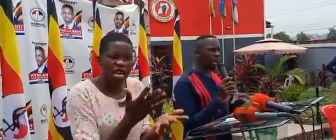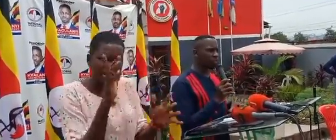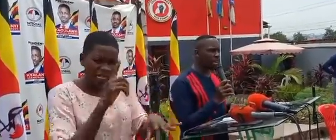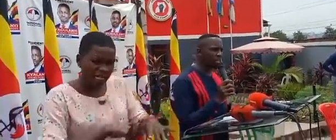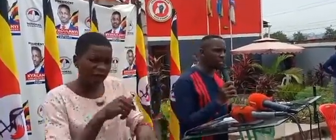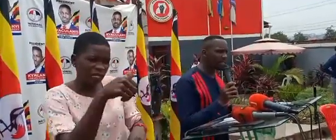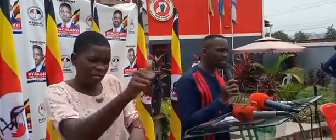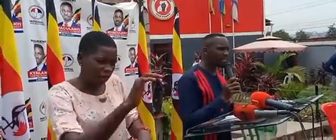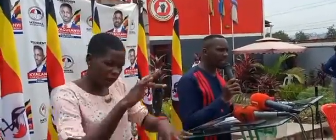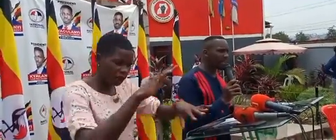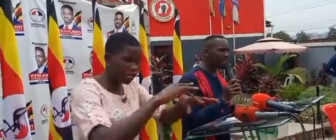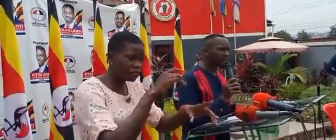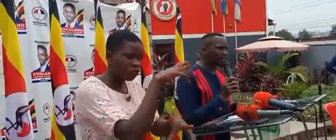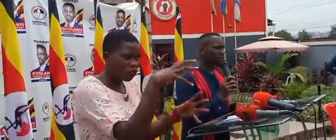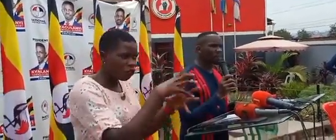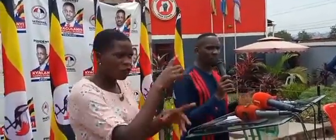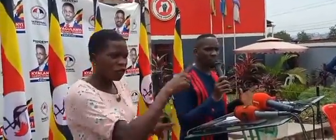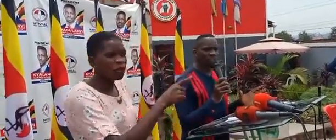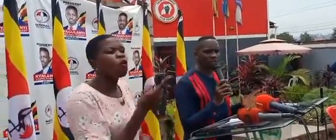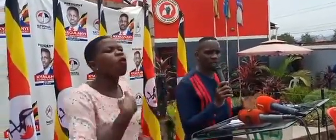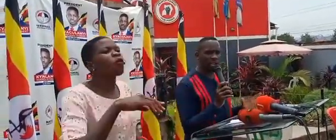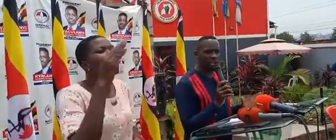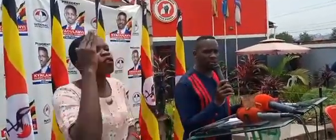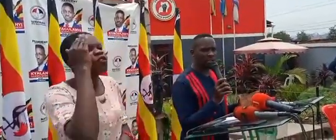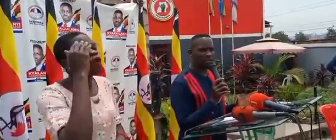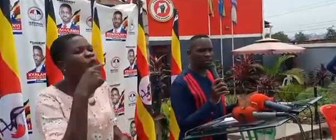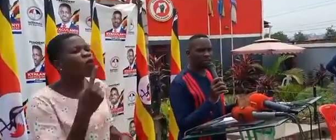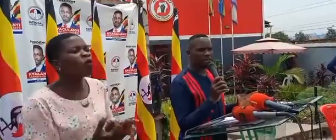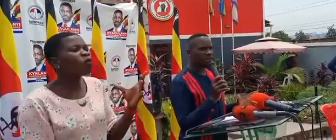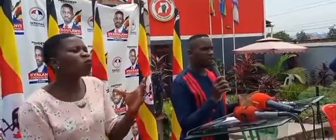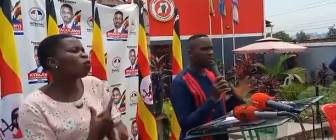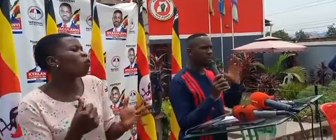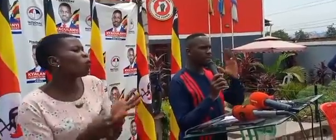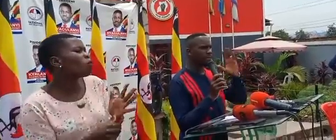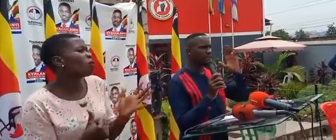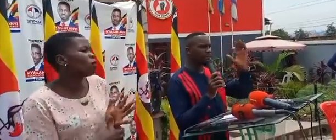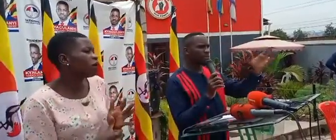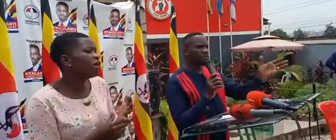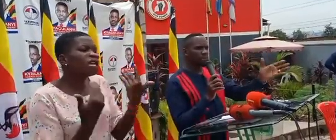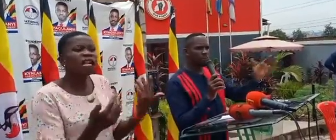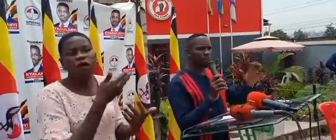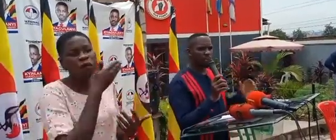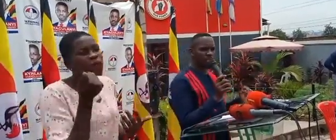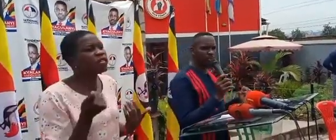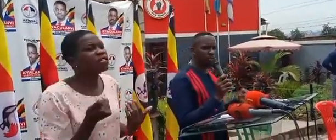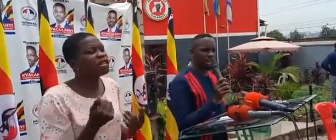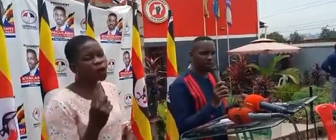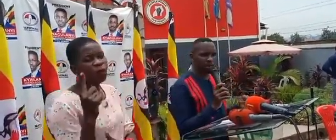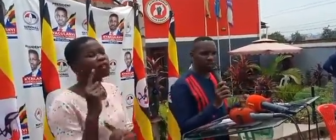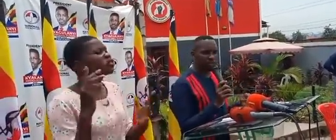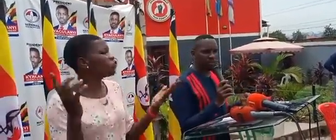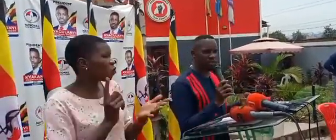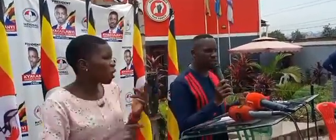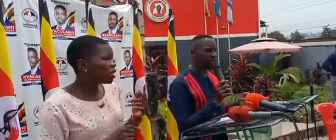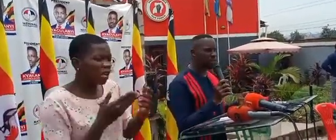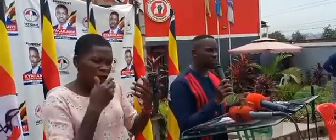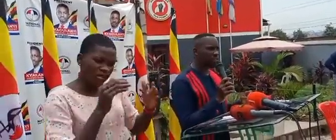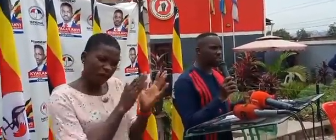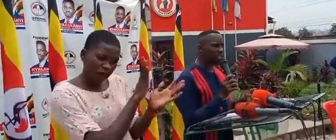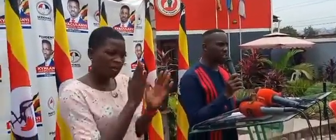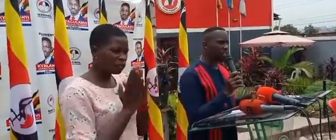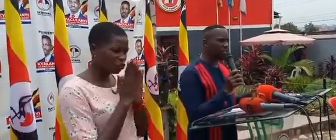know who will have done it. So the best protection we can give them is to put their story out there before